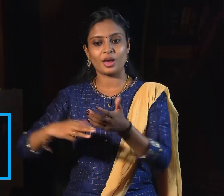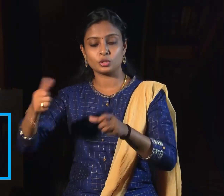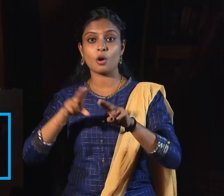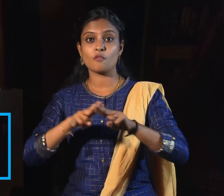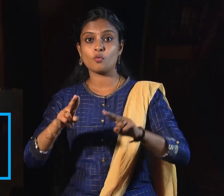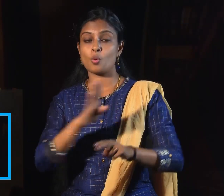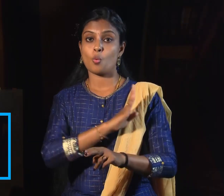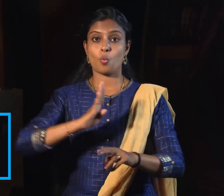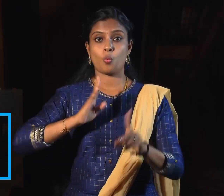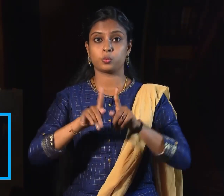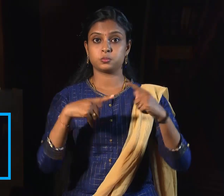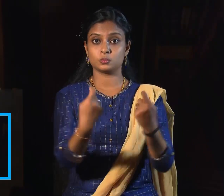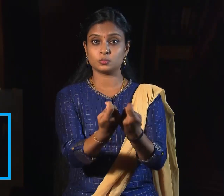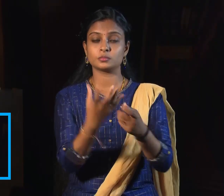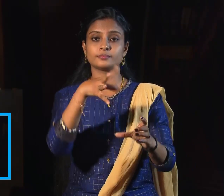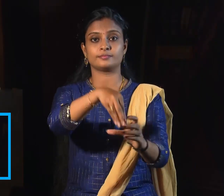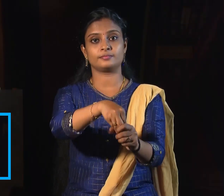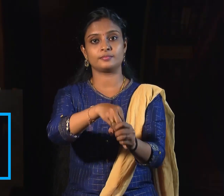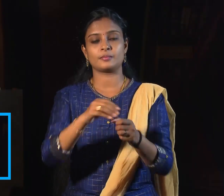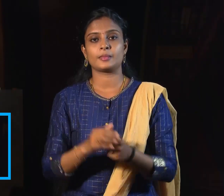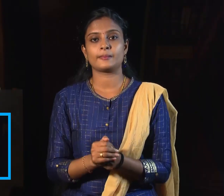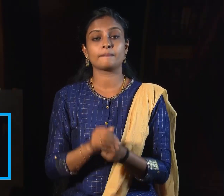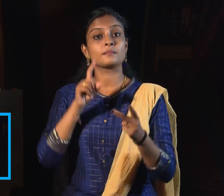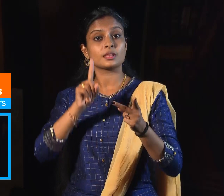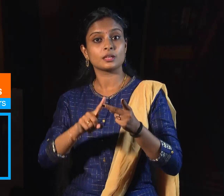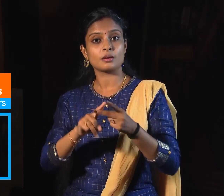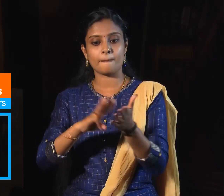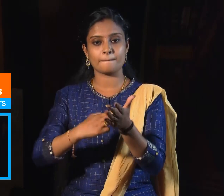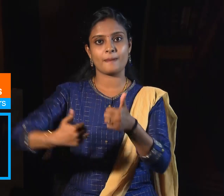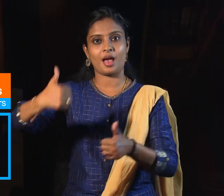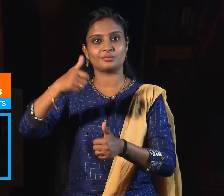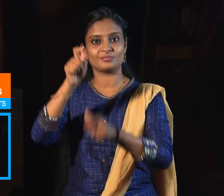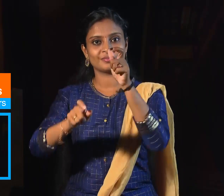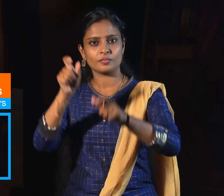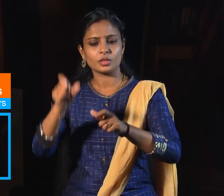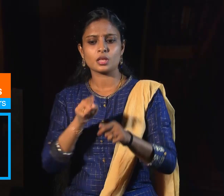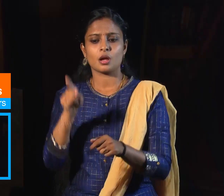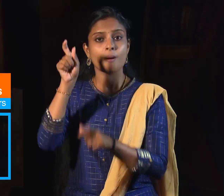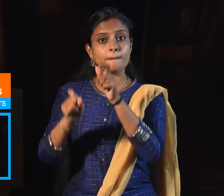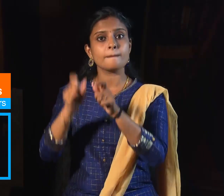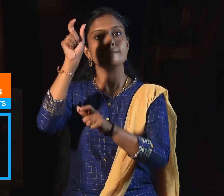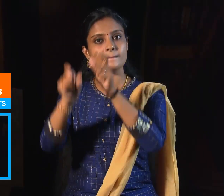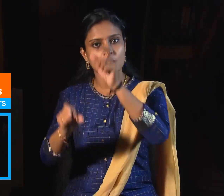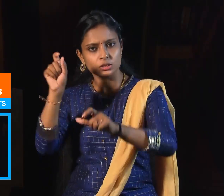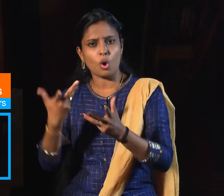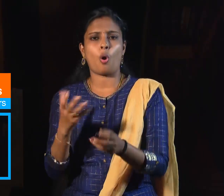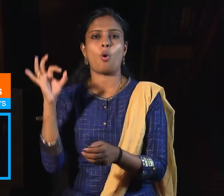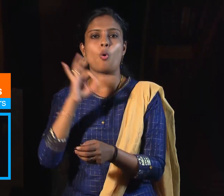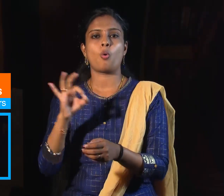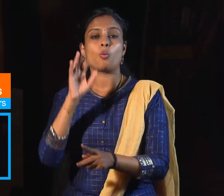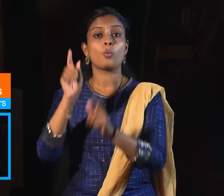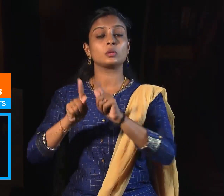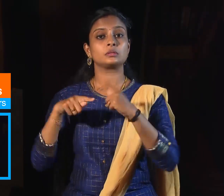board of directors. Second, managers. Managers are individuals in an organization